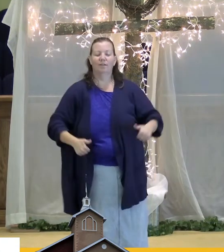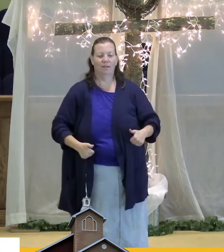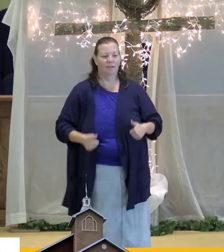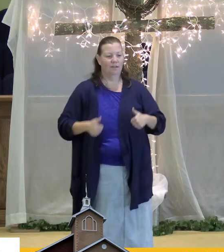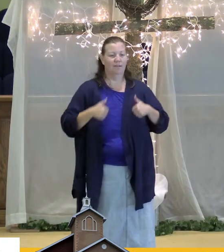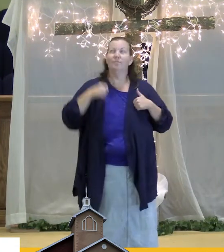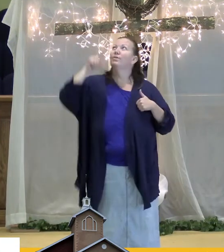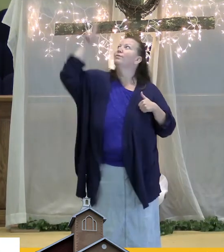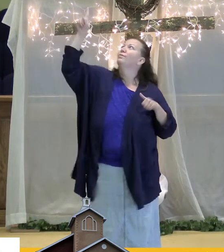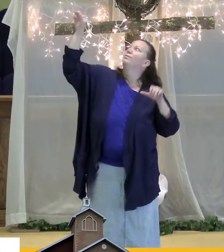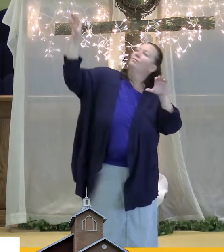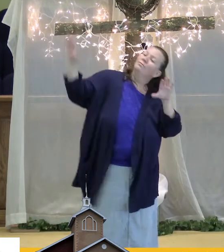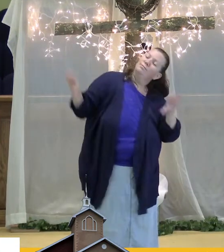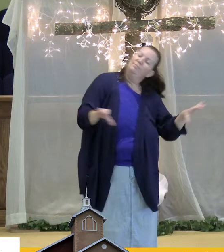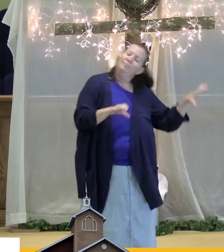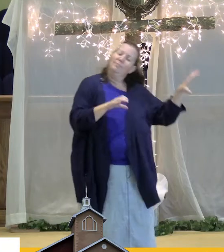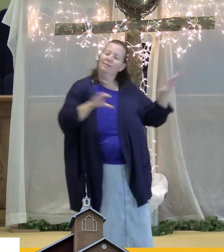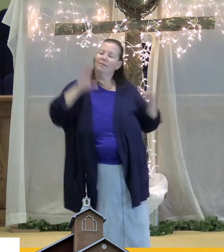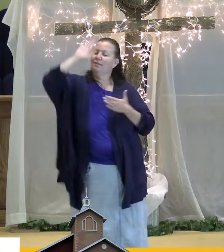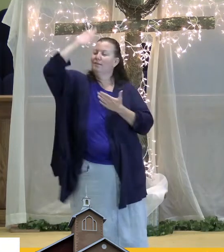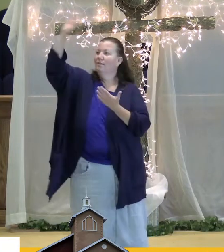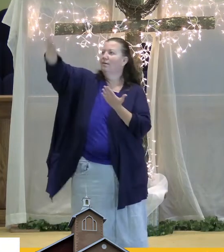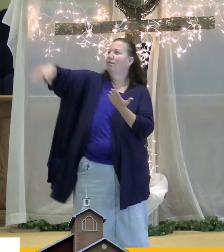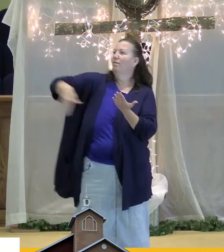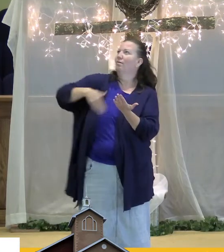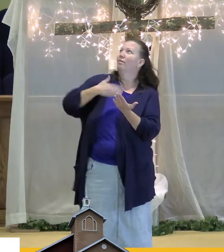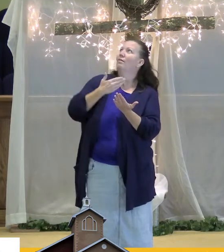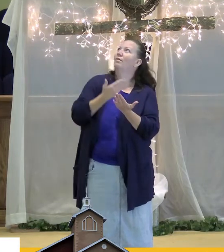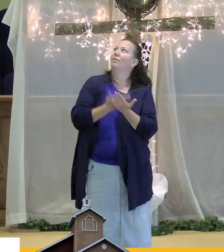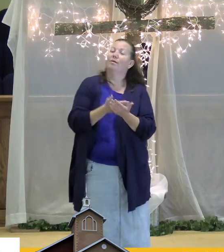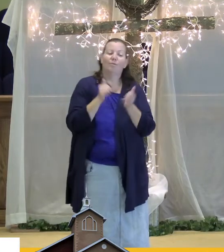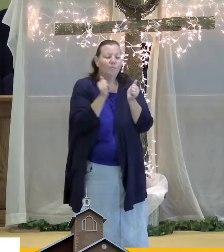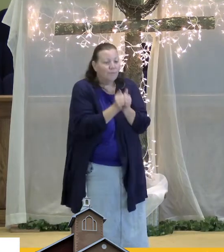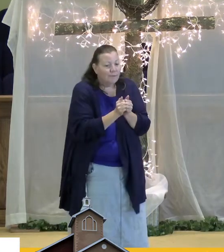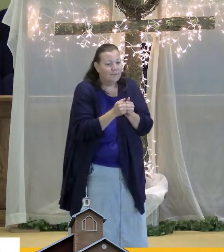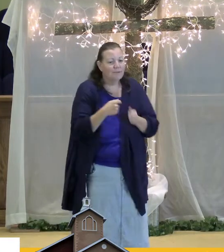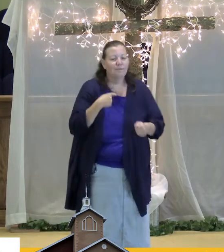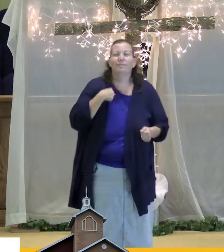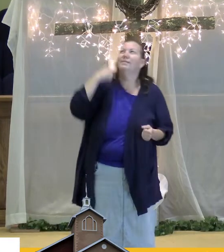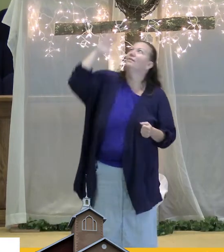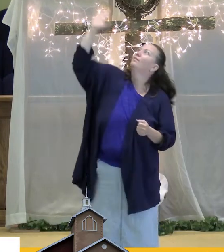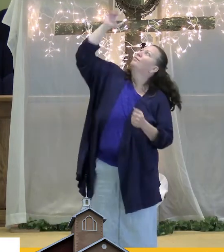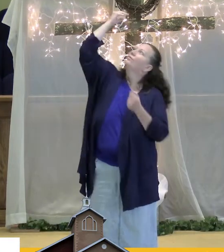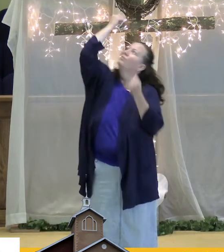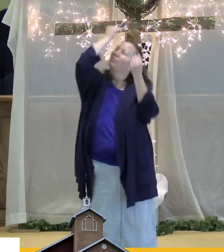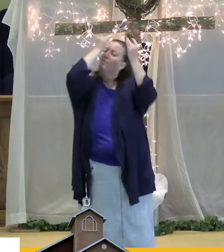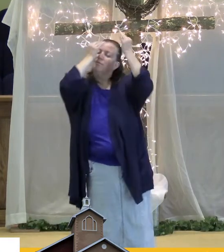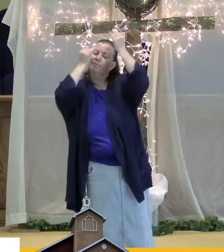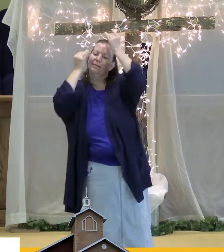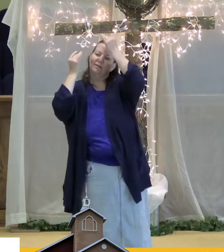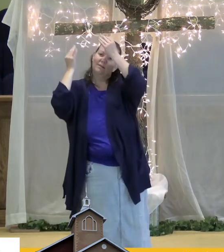life. And you did it all with me on your mind.